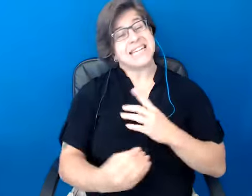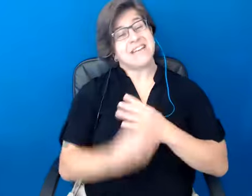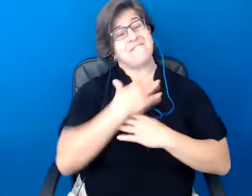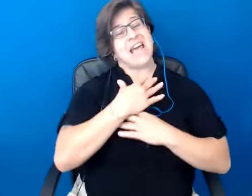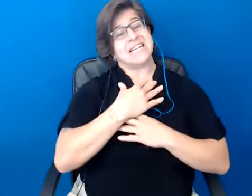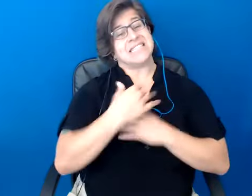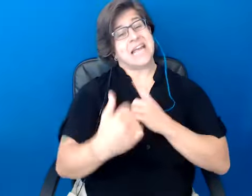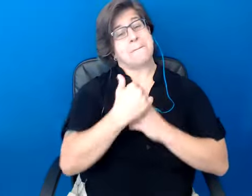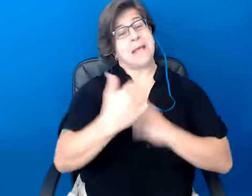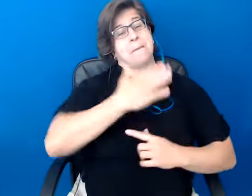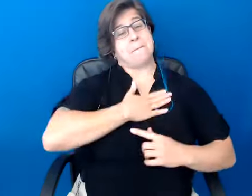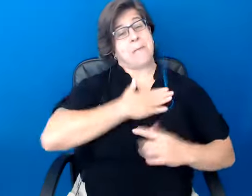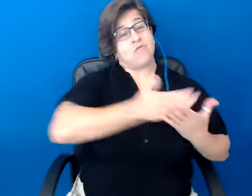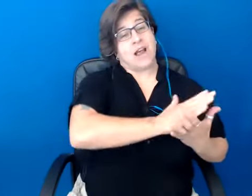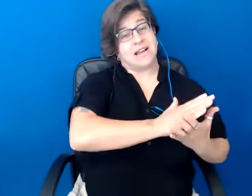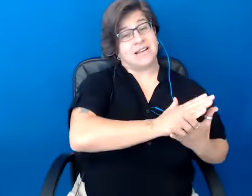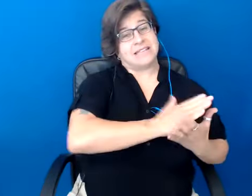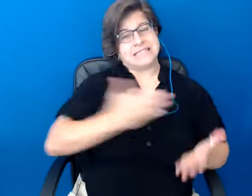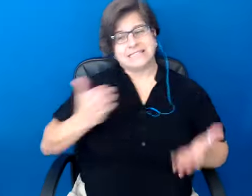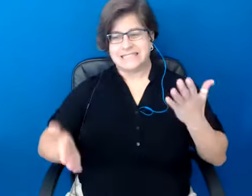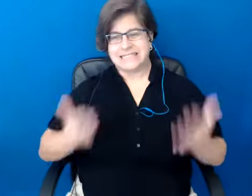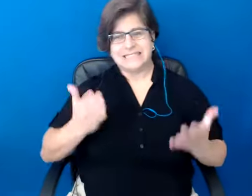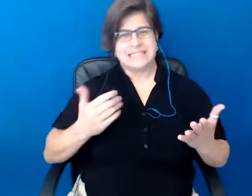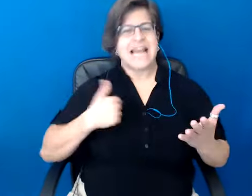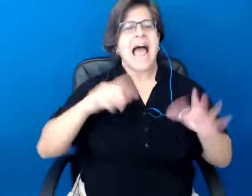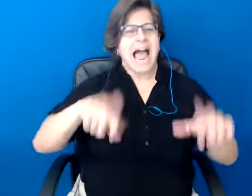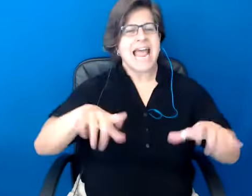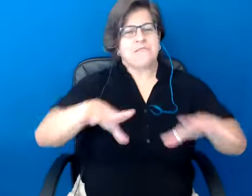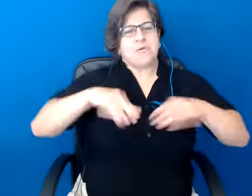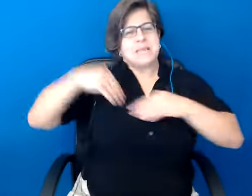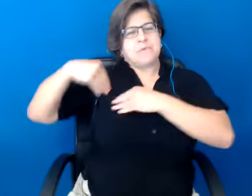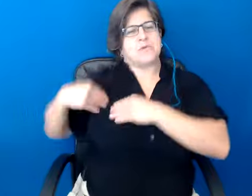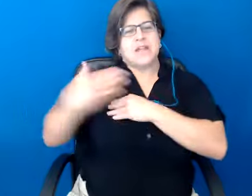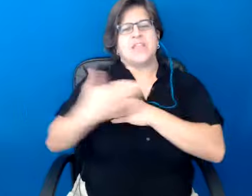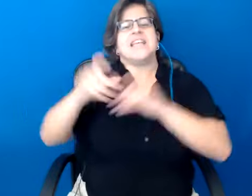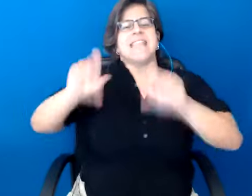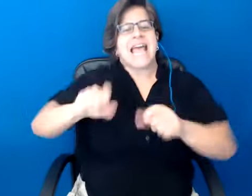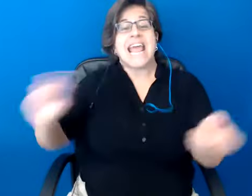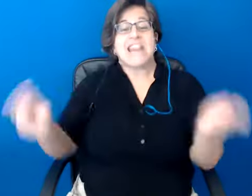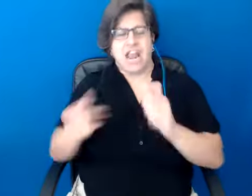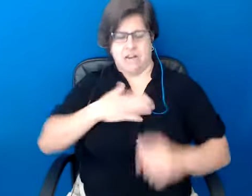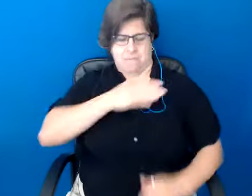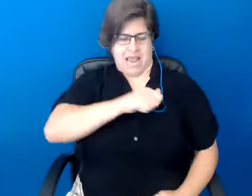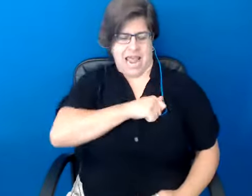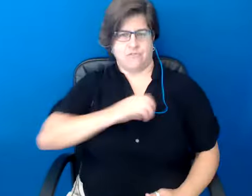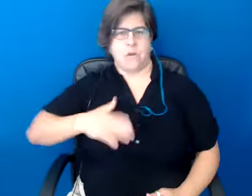and possibly that has an impact on my rights. So I have to take responsibility for what I